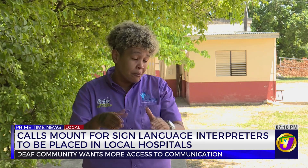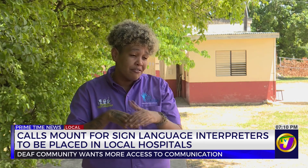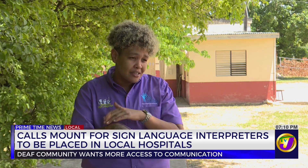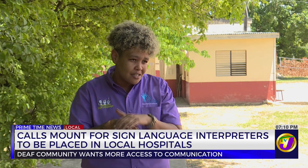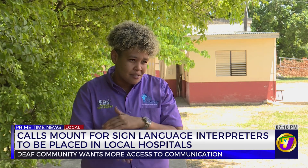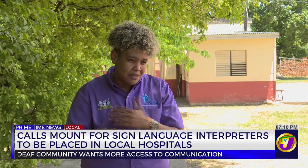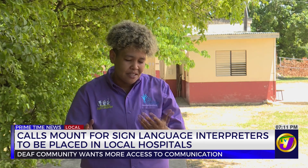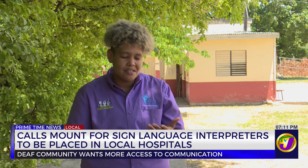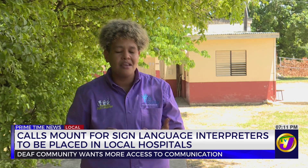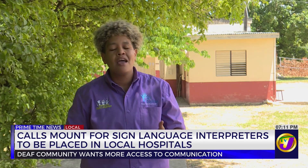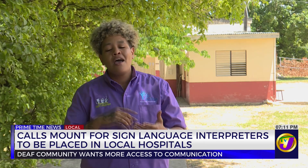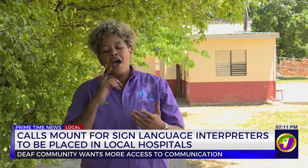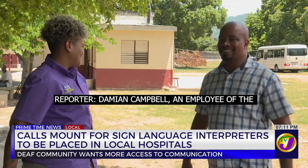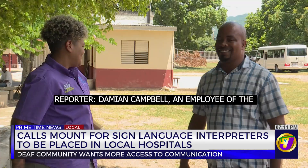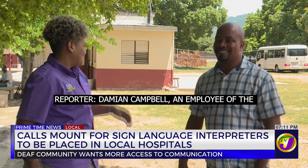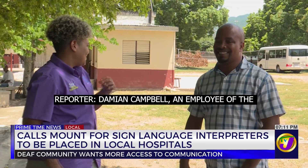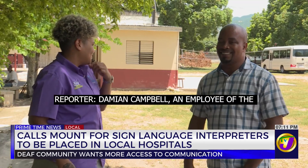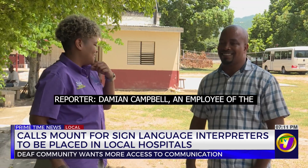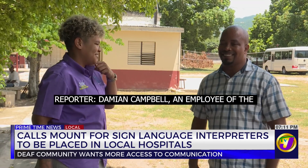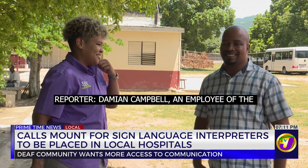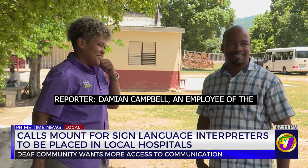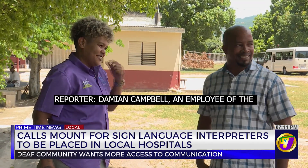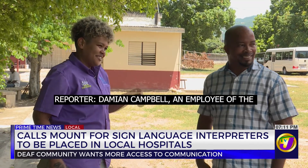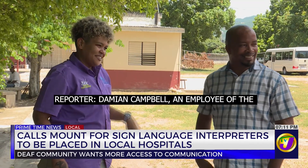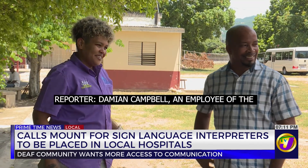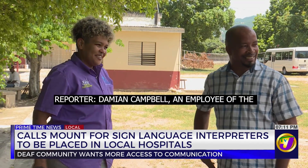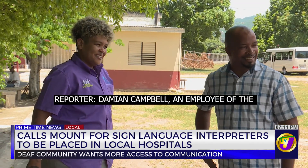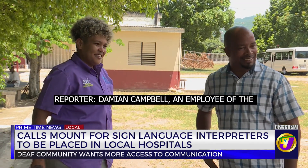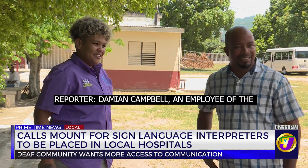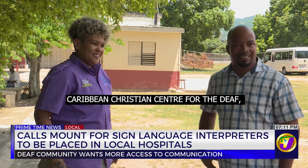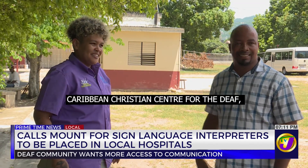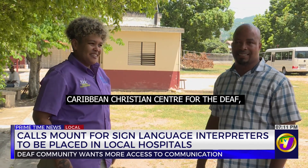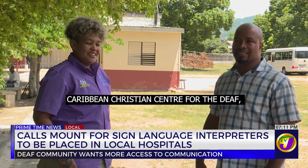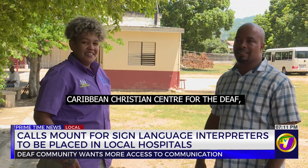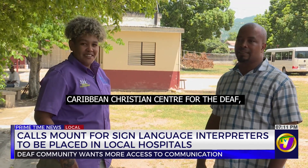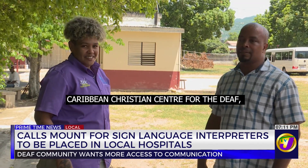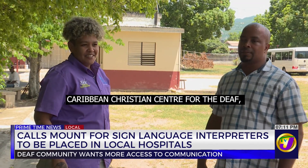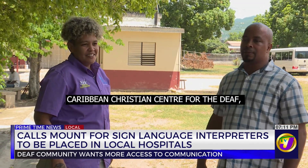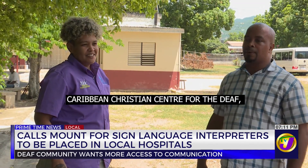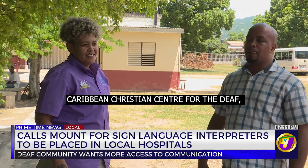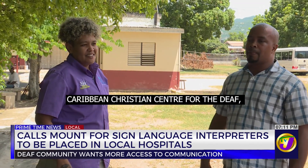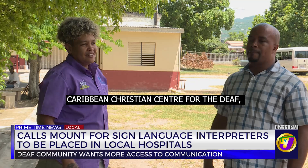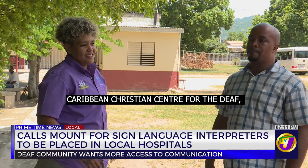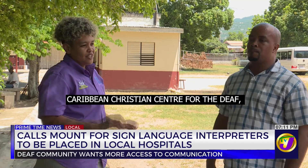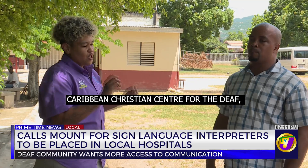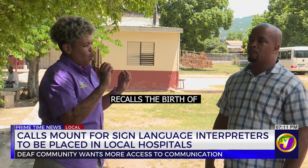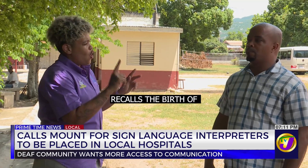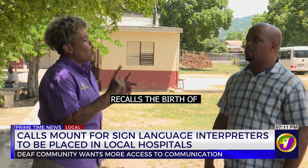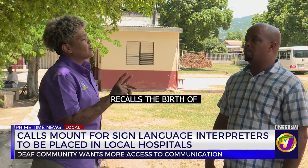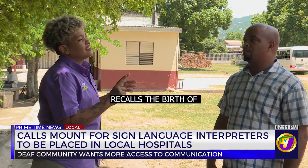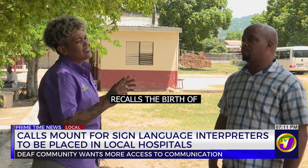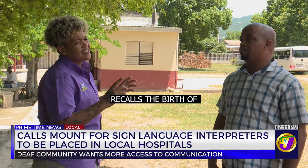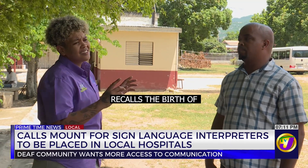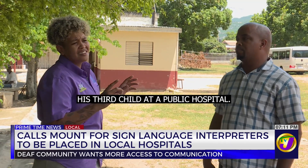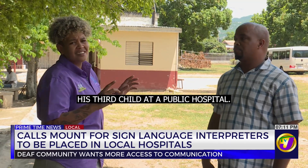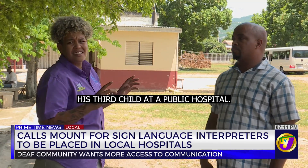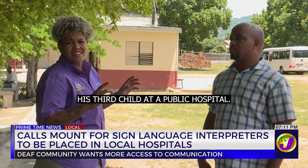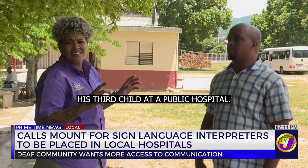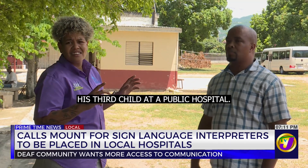of accessibility. Damian Campbell, an employee of the Caribbean Christian Center for the Deaf, recalls the birth of his third child